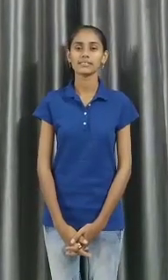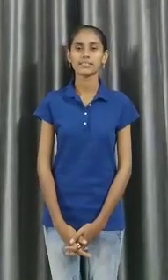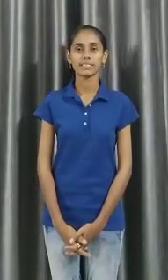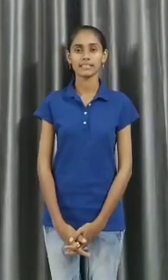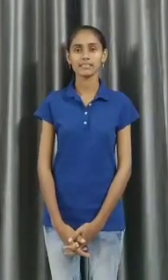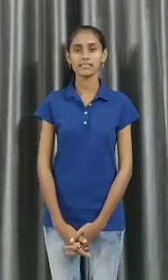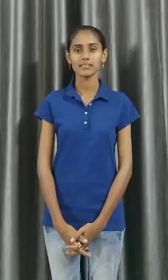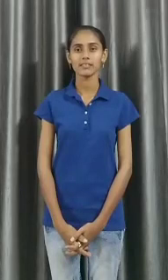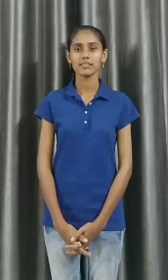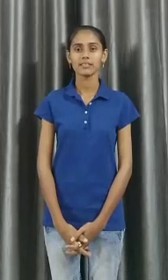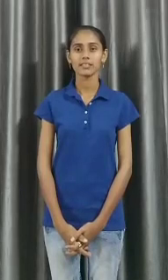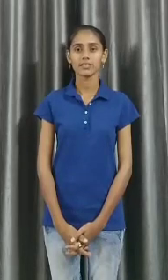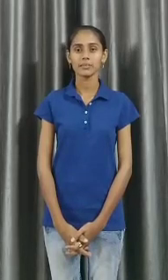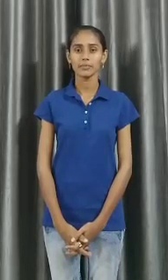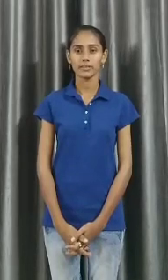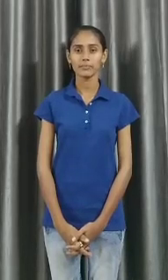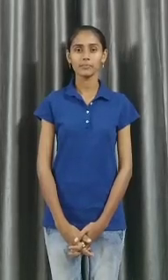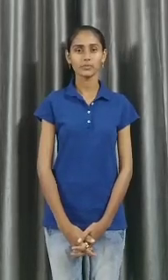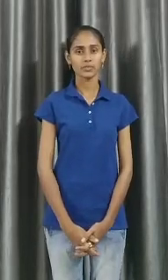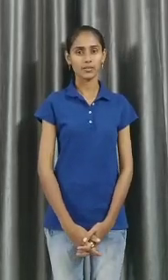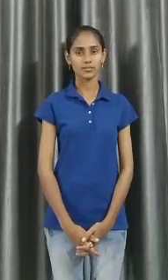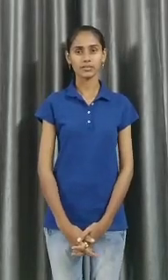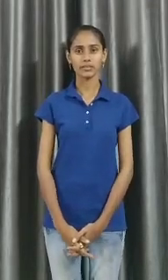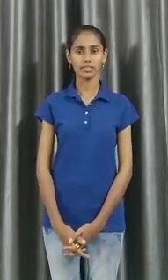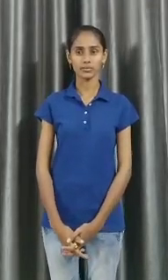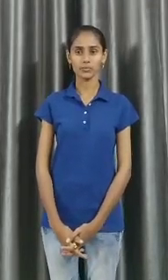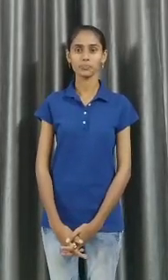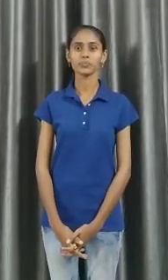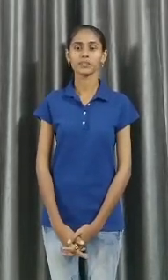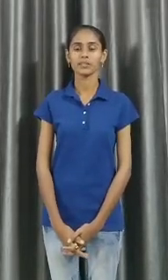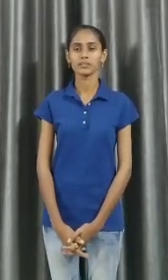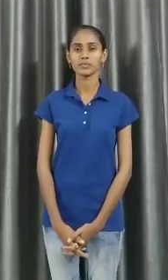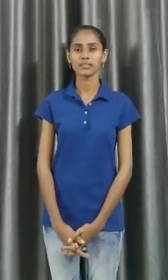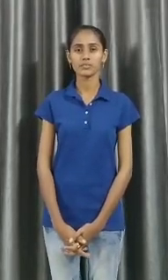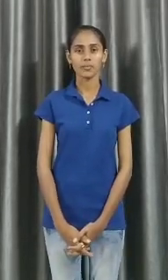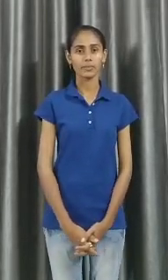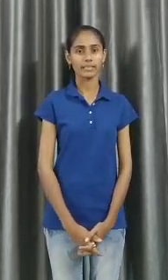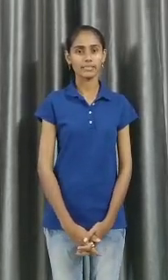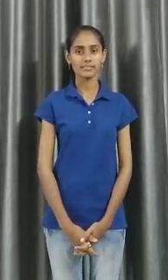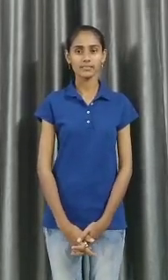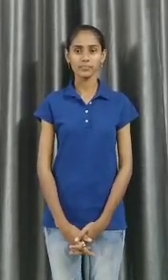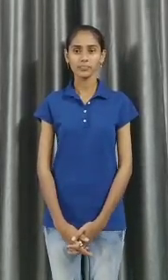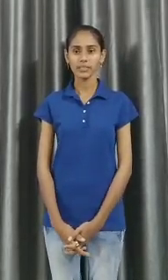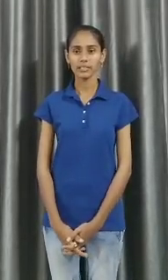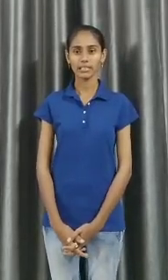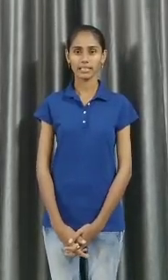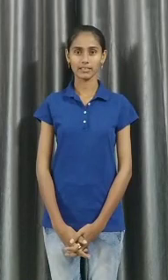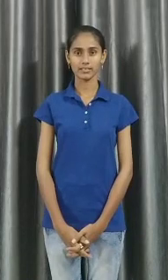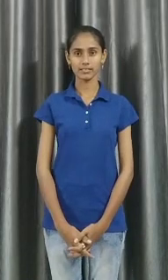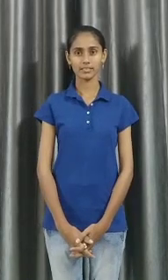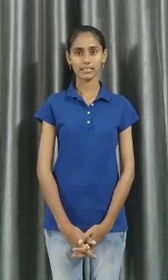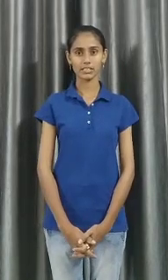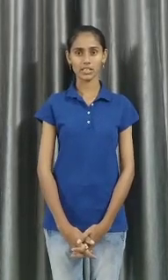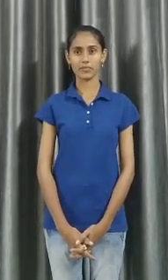Today's date is 3rd Feb 2022. Today's topic is inheritance in